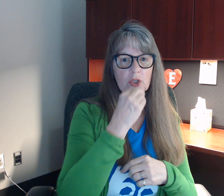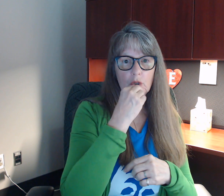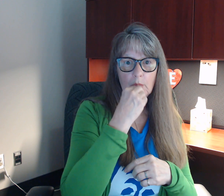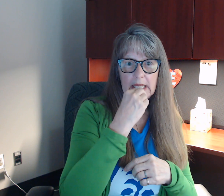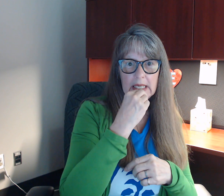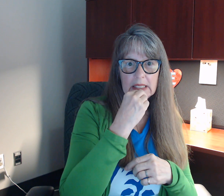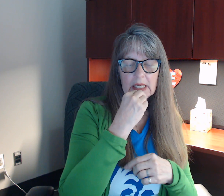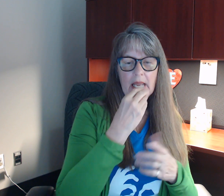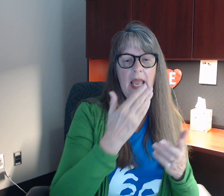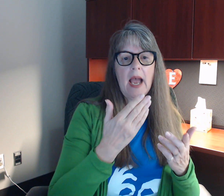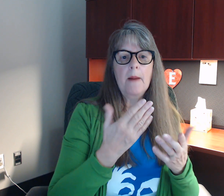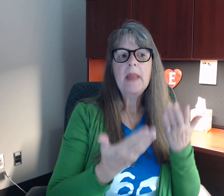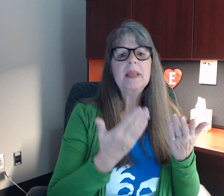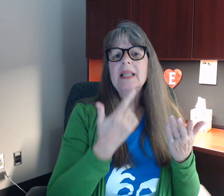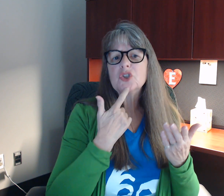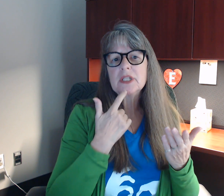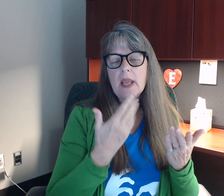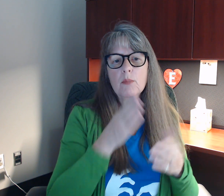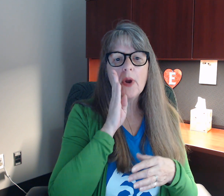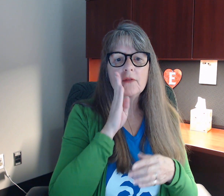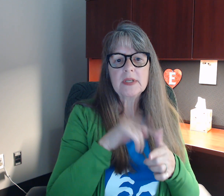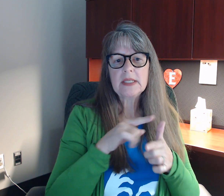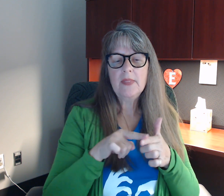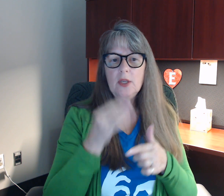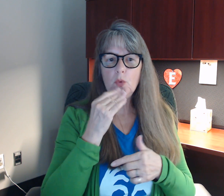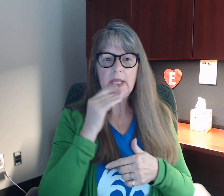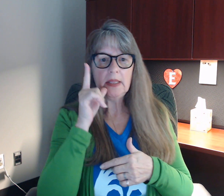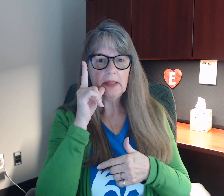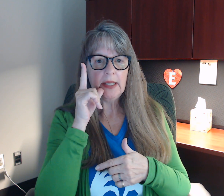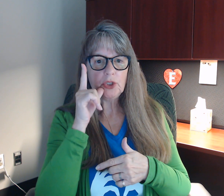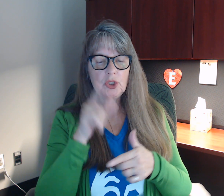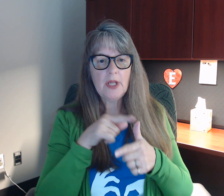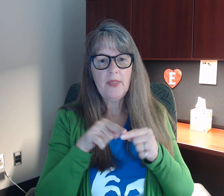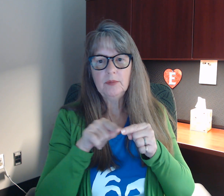you eat, maybe let's just say breakfast, and then you eat lunch, and then